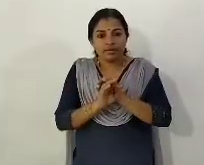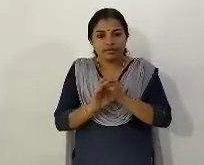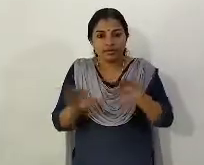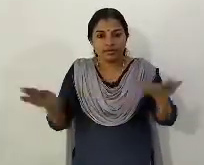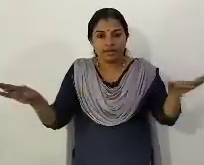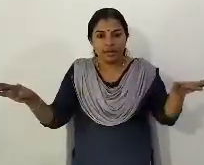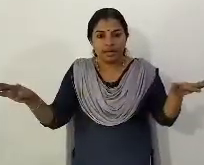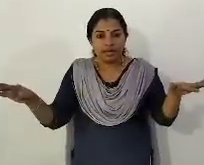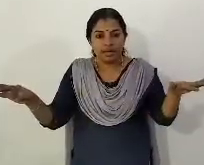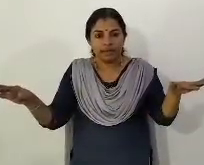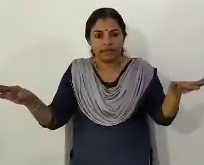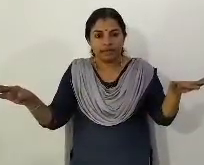sustain.